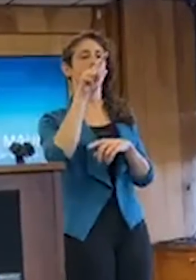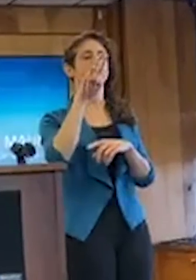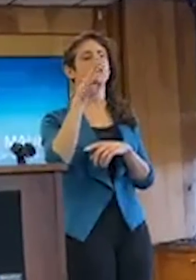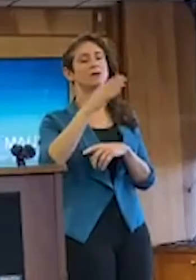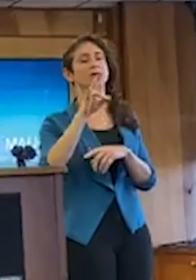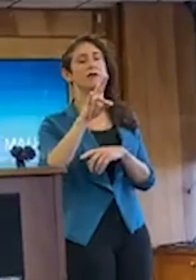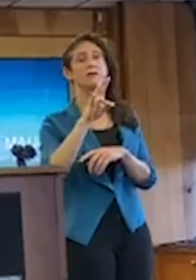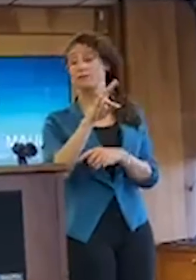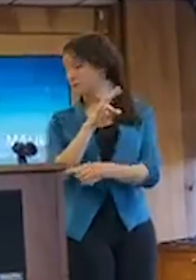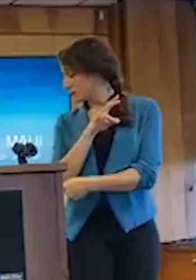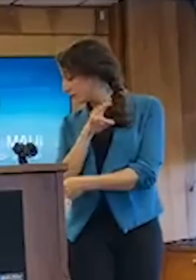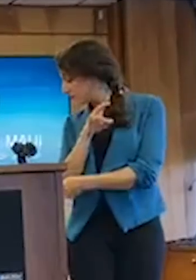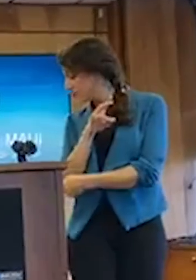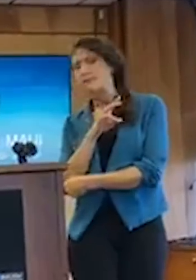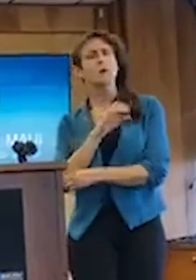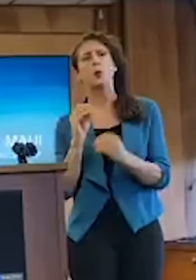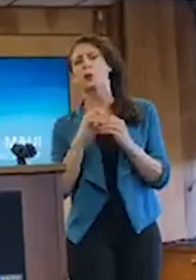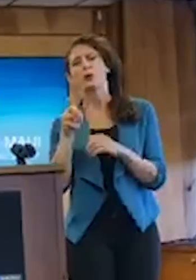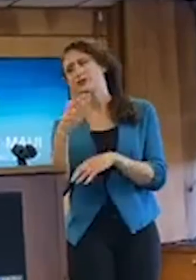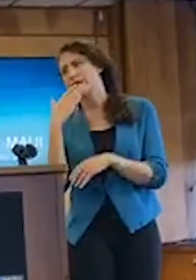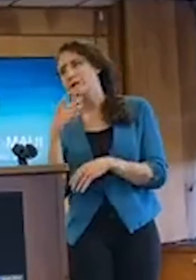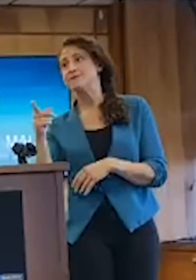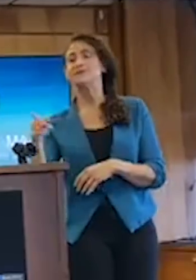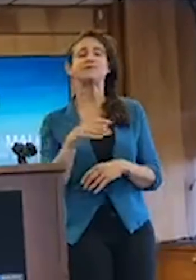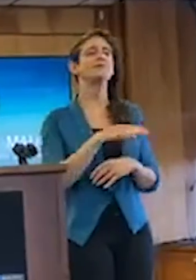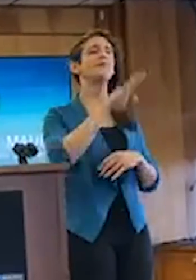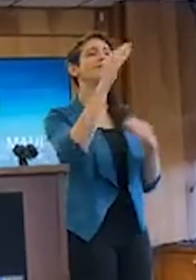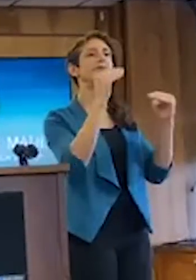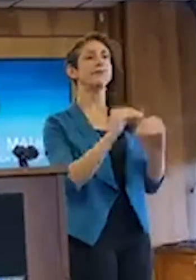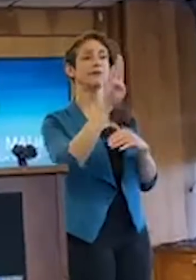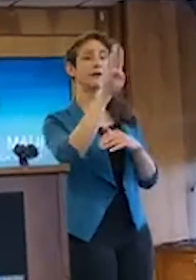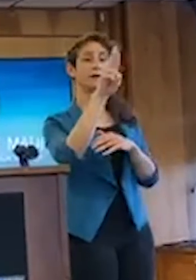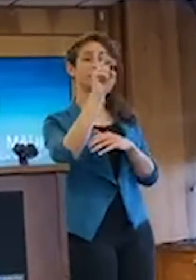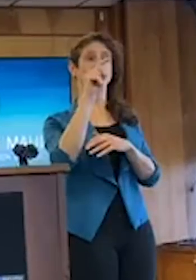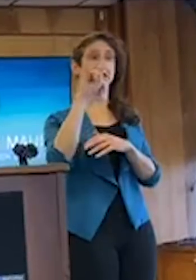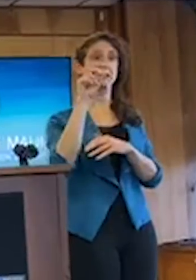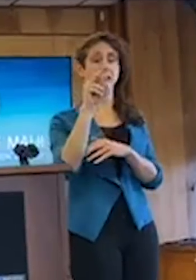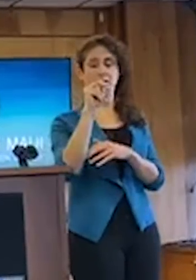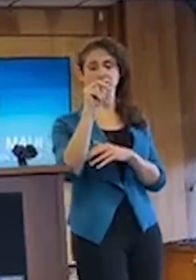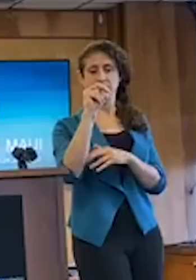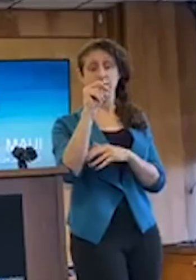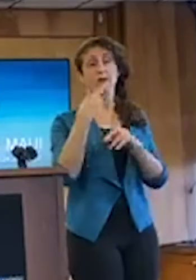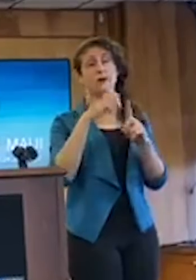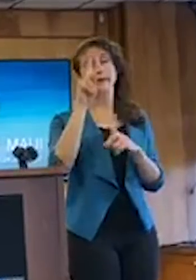Mayor. Thank you. Brenton Awana from KITV. Are you on now?